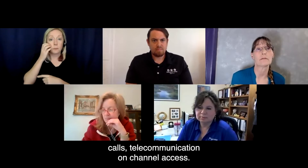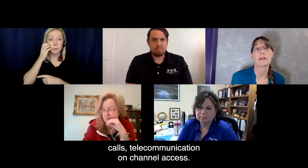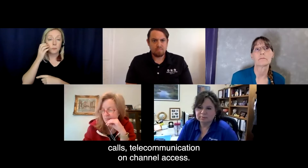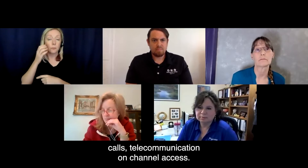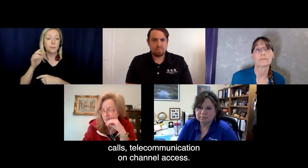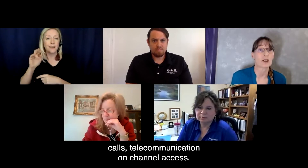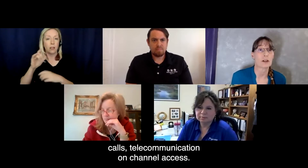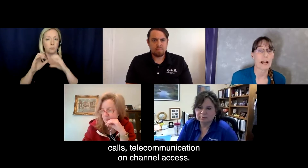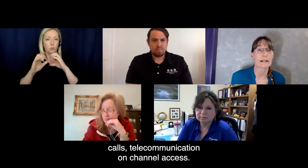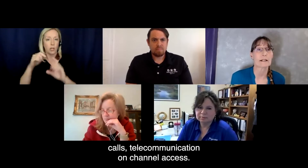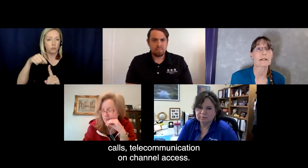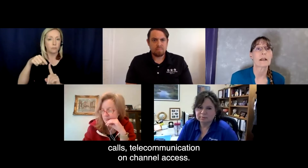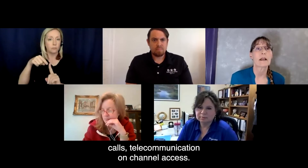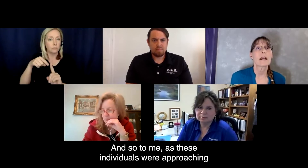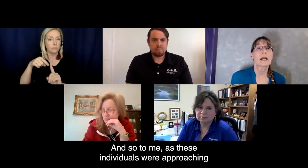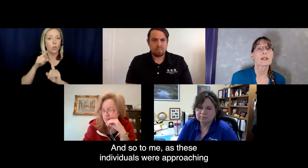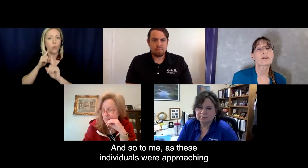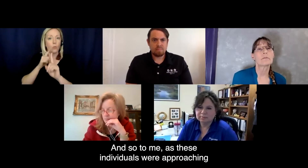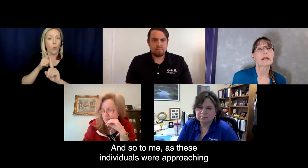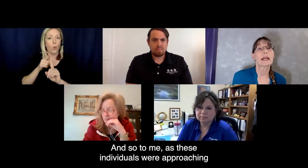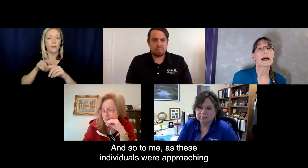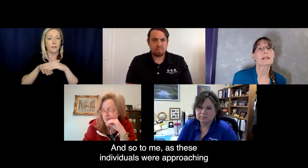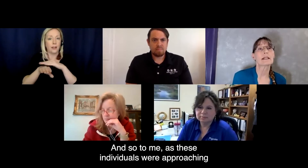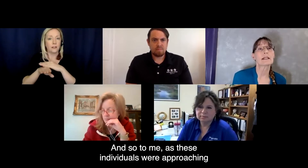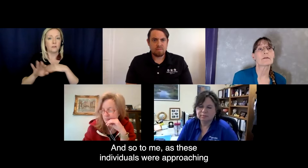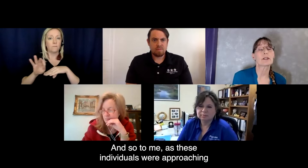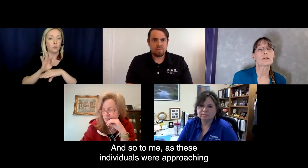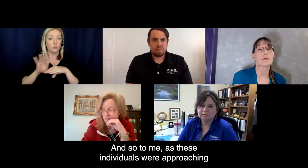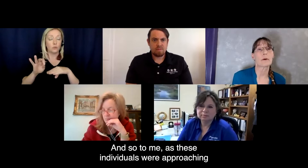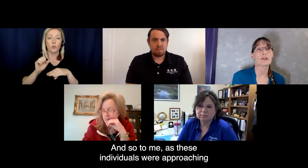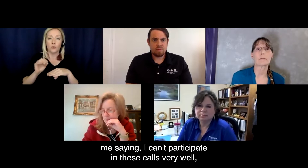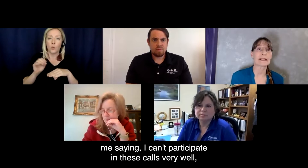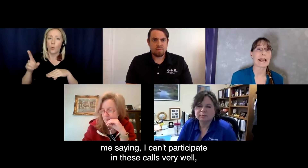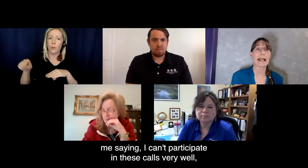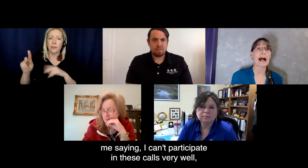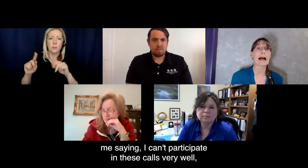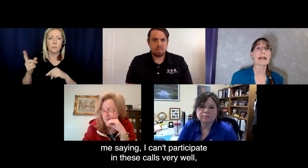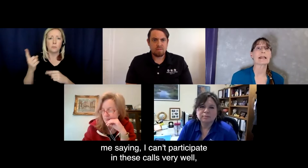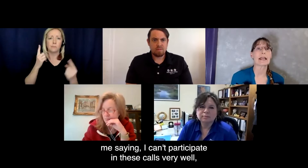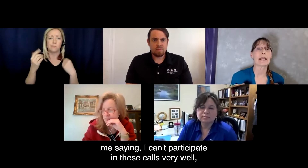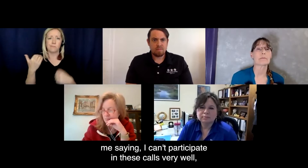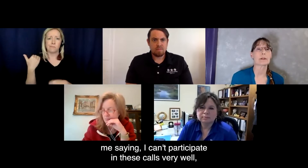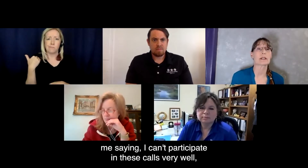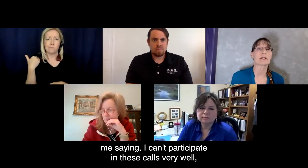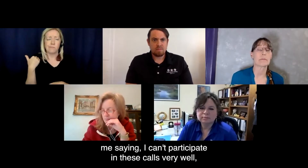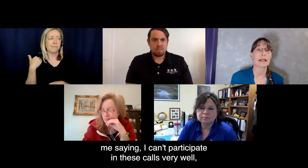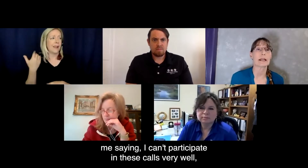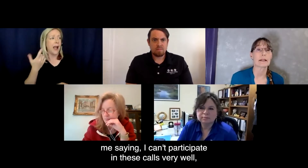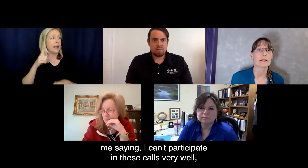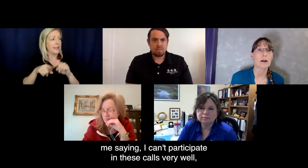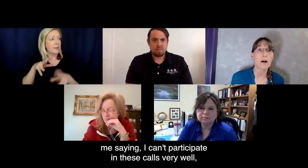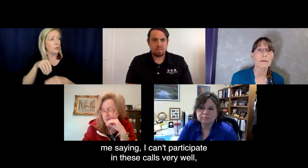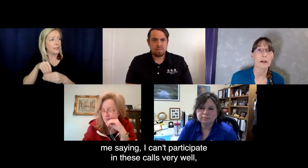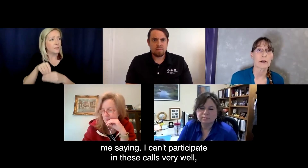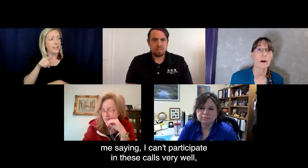telecommunication functional access. And so to me, as these individuals were approaching me saying, I can't participate in